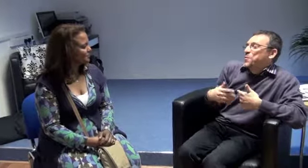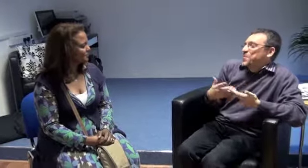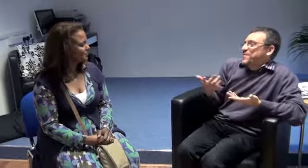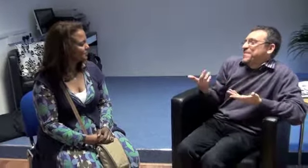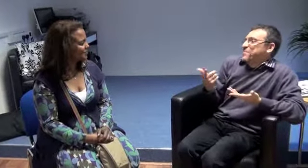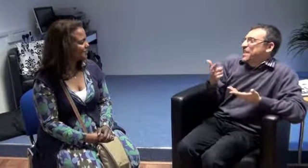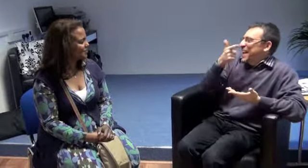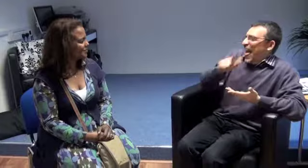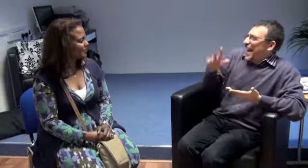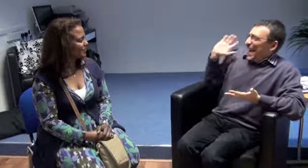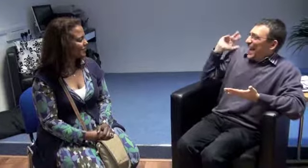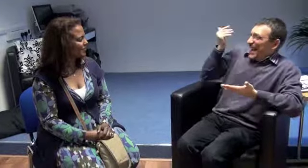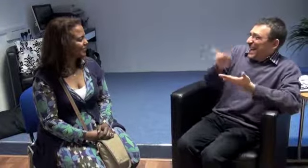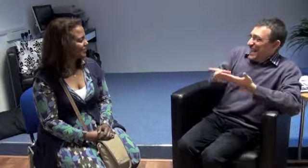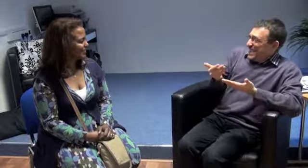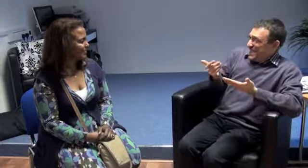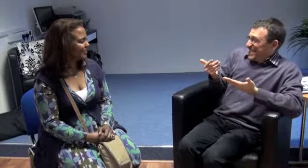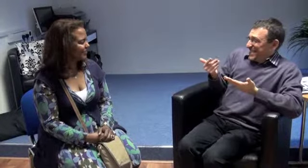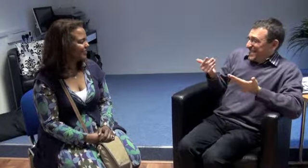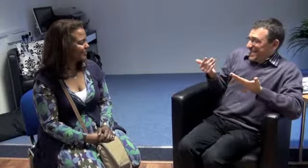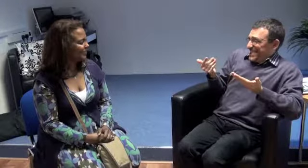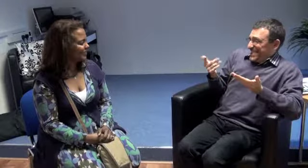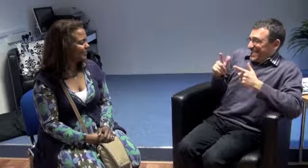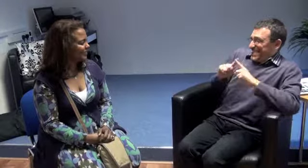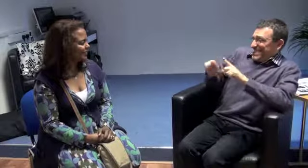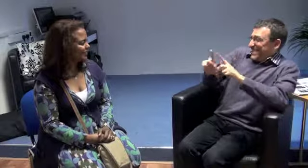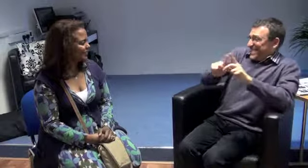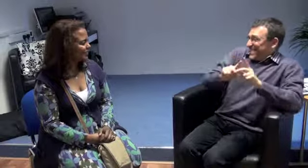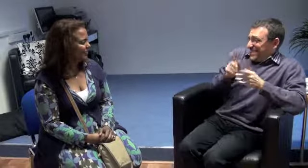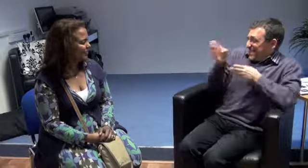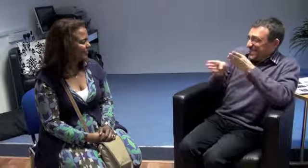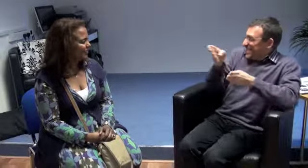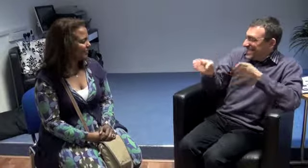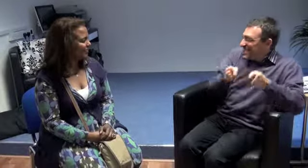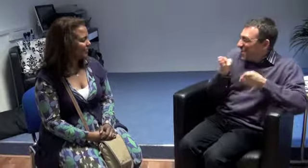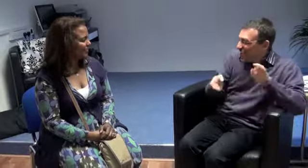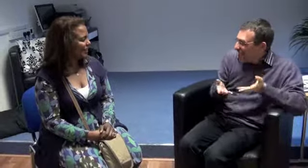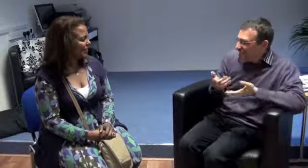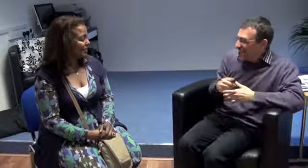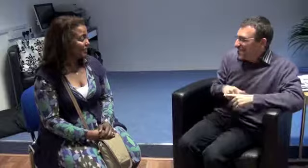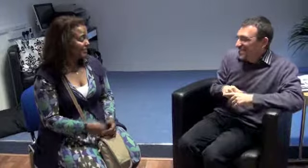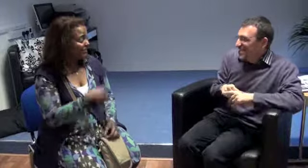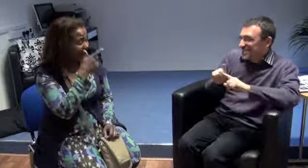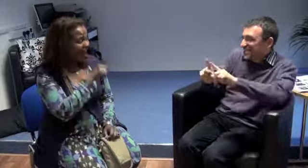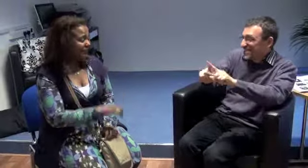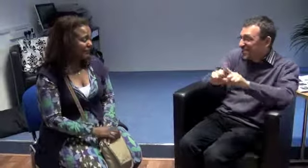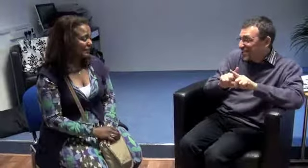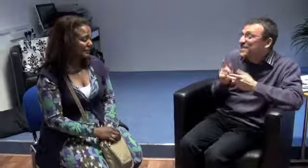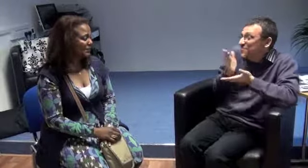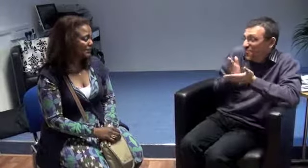Well, I've been very fortunate so far. I've attended many different events throughout my career. Yes, you are very